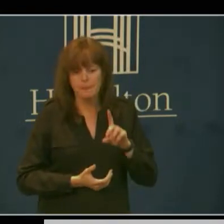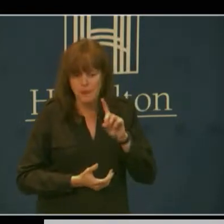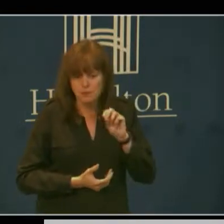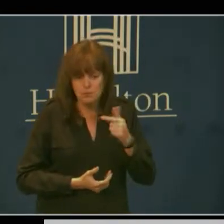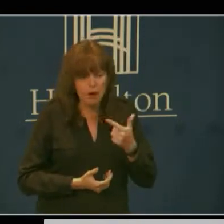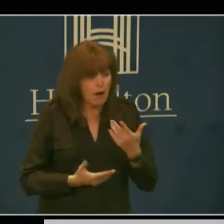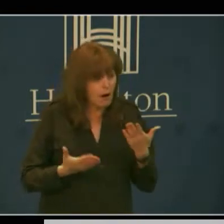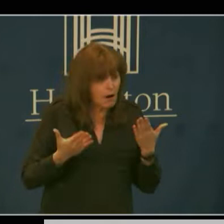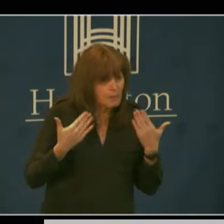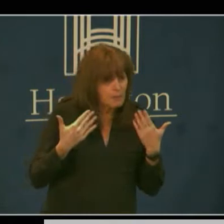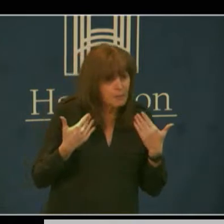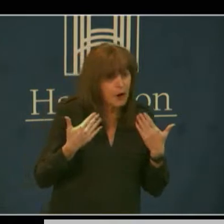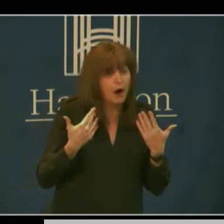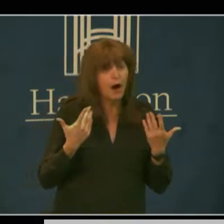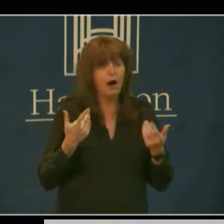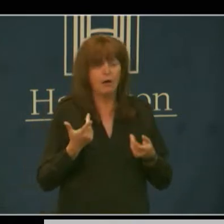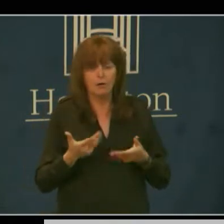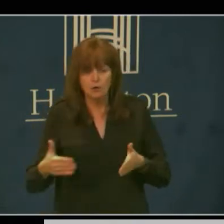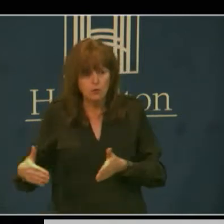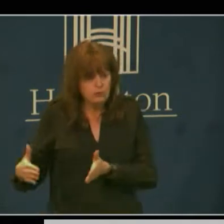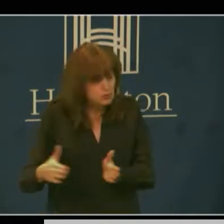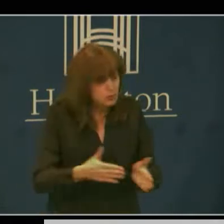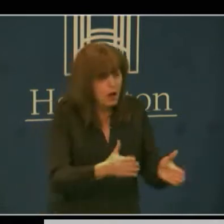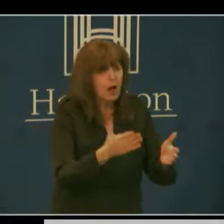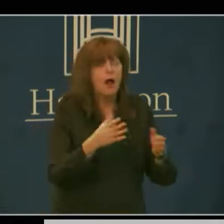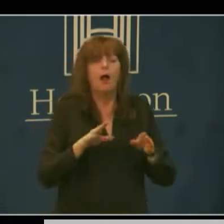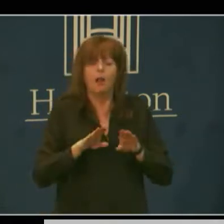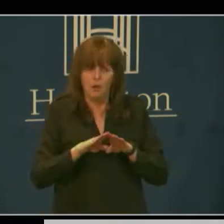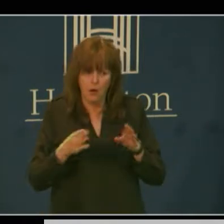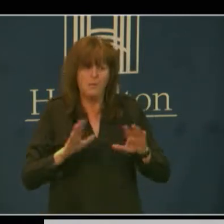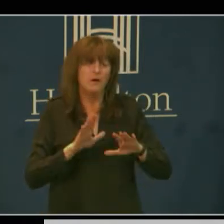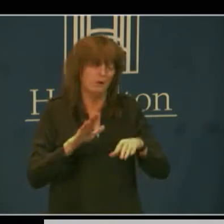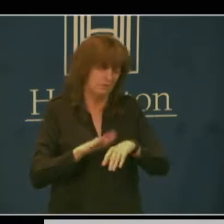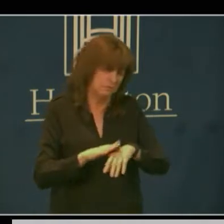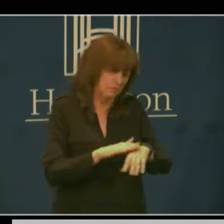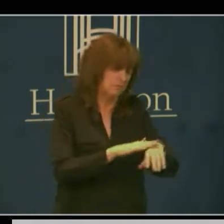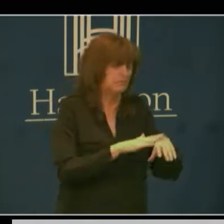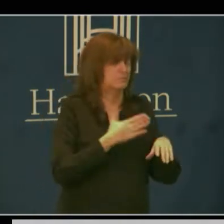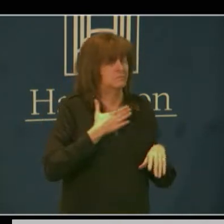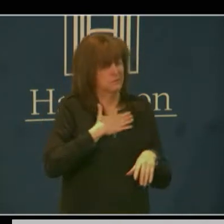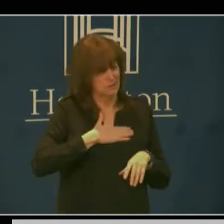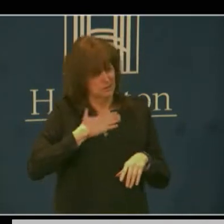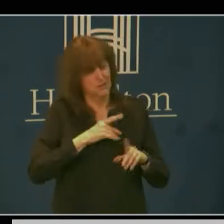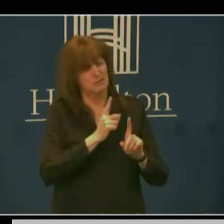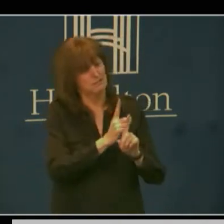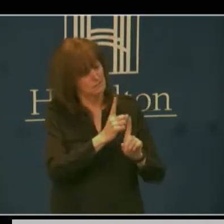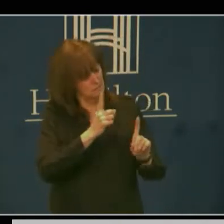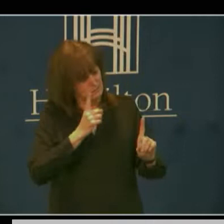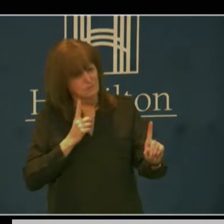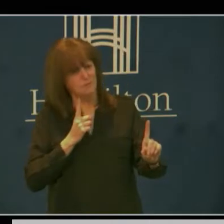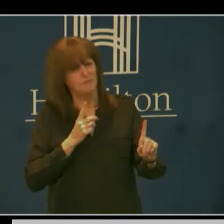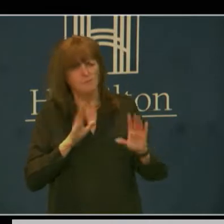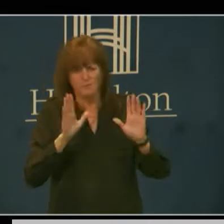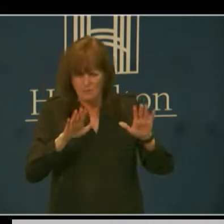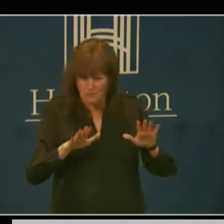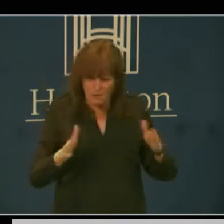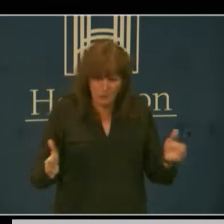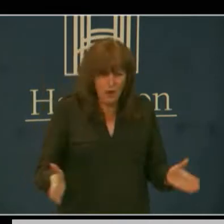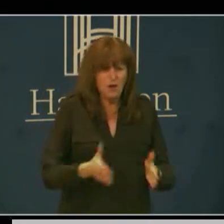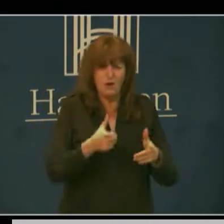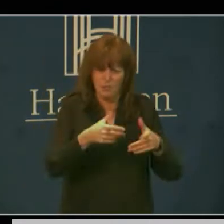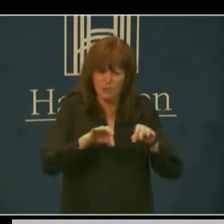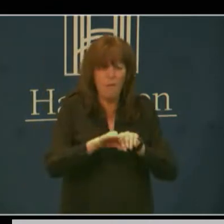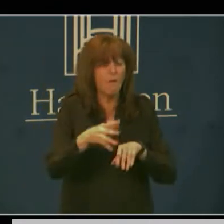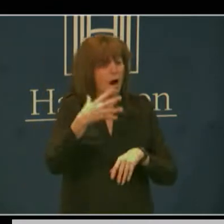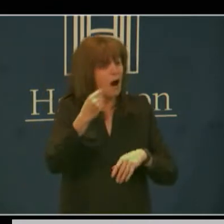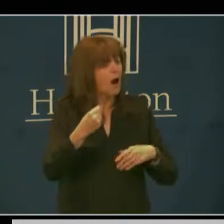to keep 2 meters apart at all times when you're using them. And of course, we're encouraging people to get out and get some fresh air. This may be one of the last things